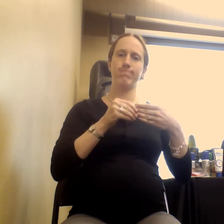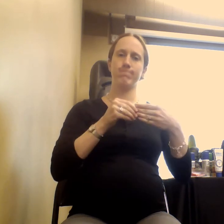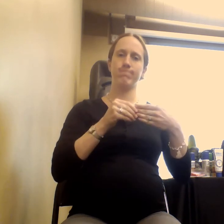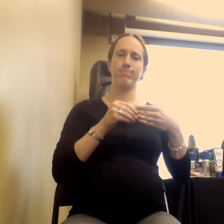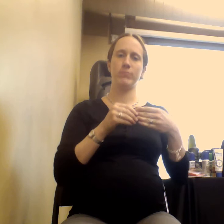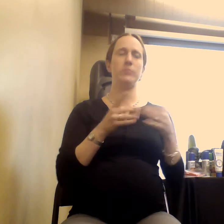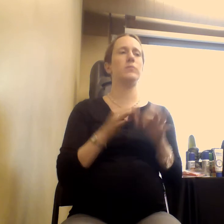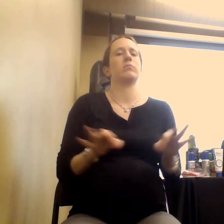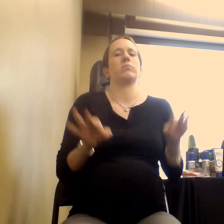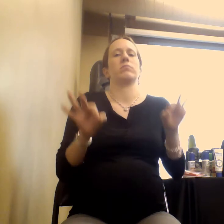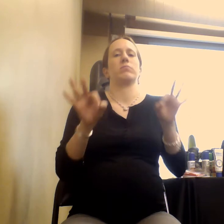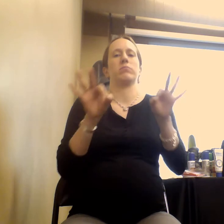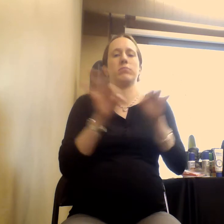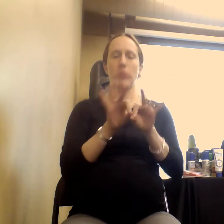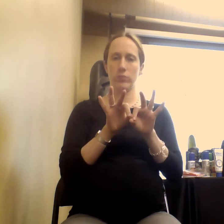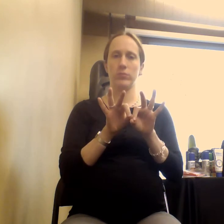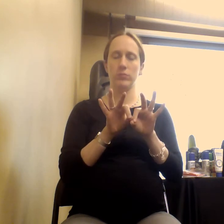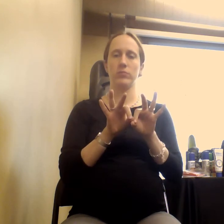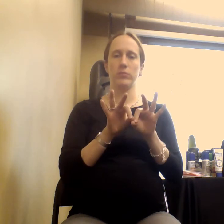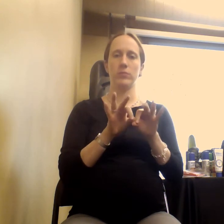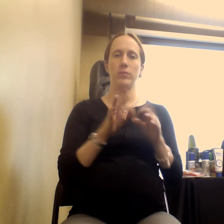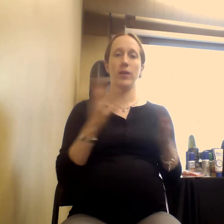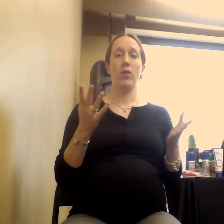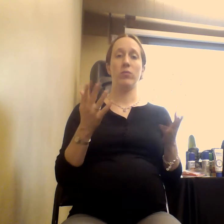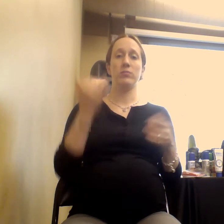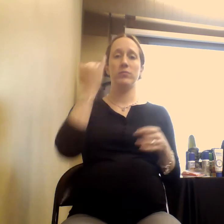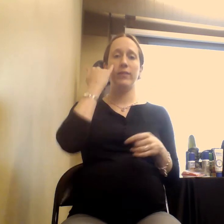really soft-sided ones.